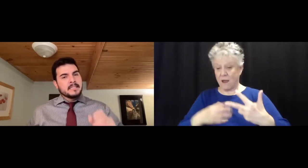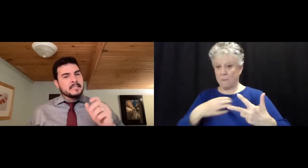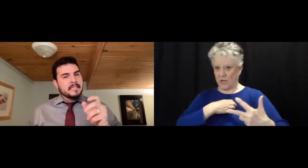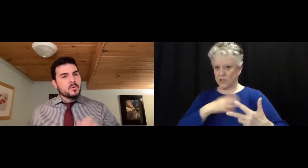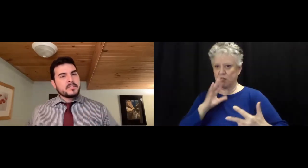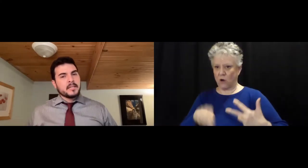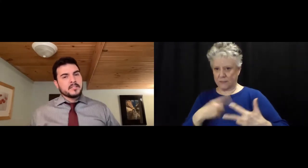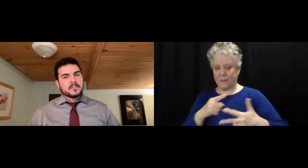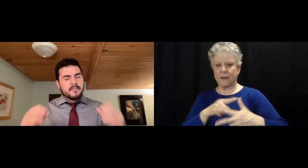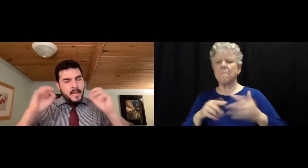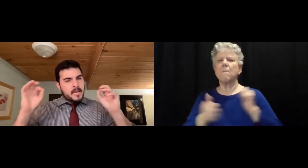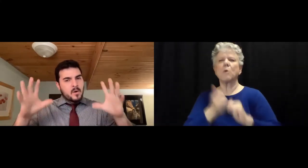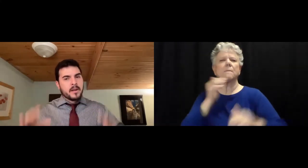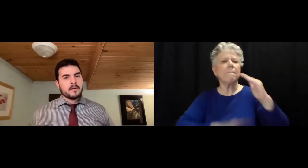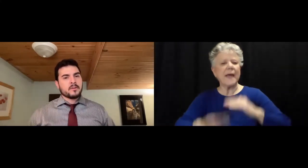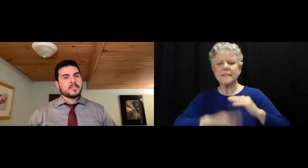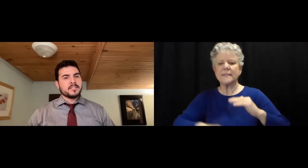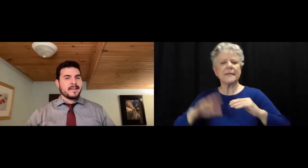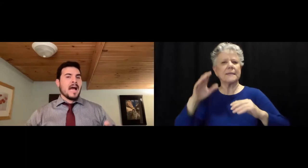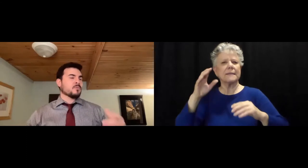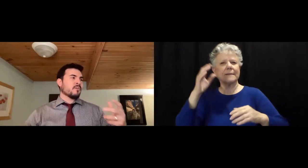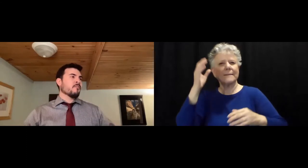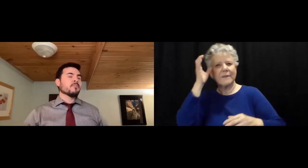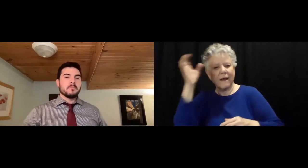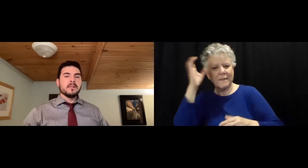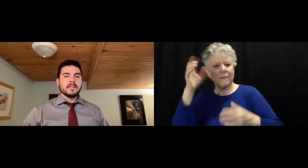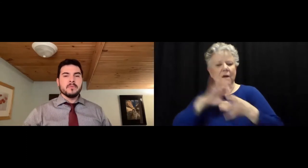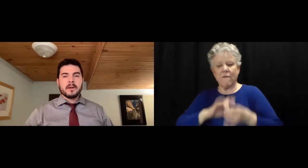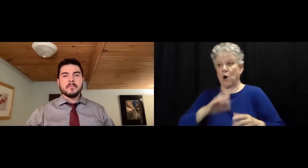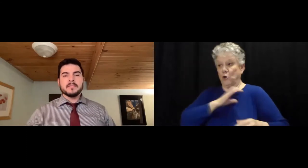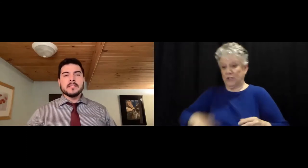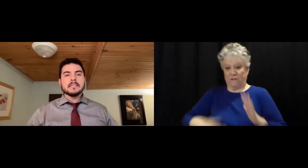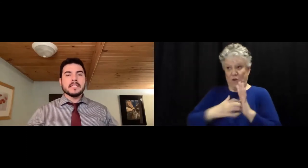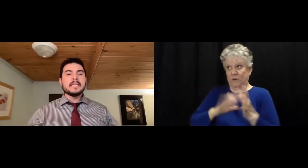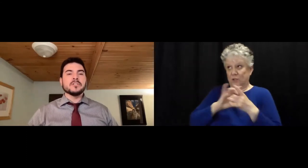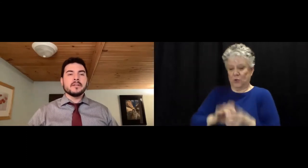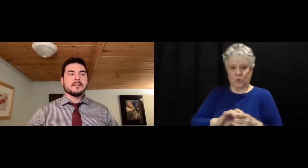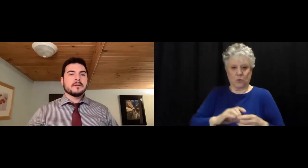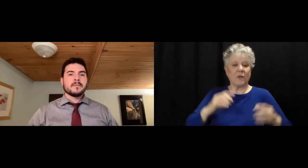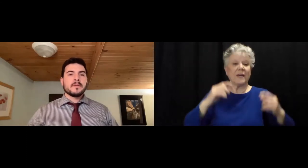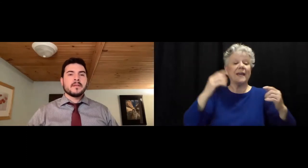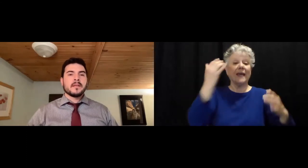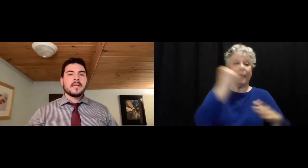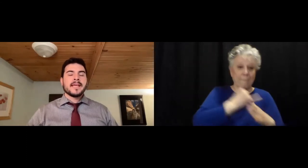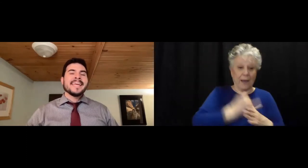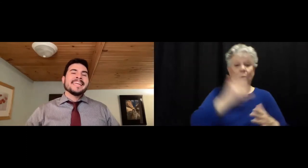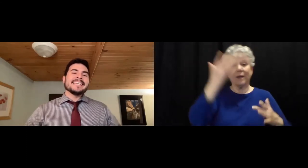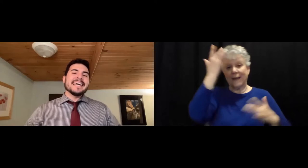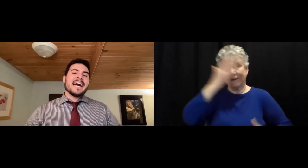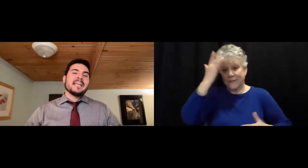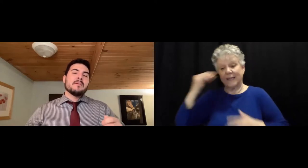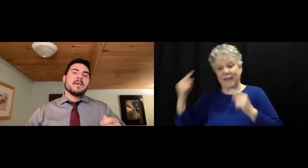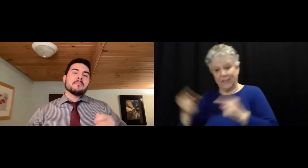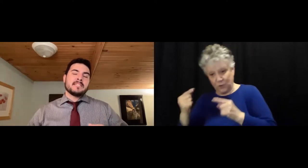basic distinguishing concerns of any coherently Christian account of our vulnerability to impairment, illness, and injury.